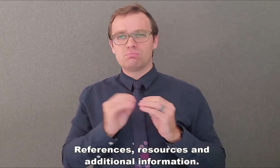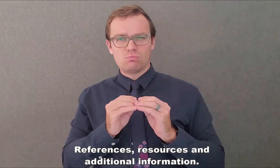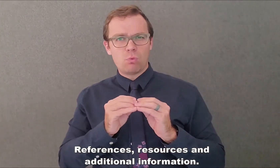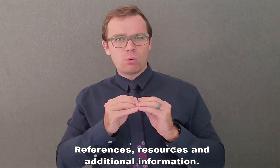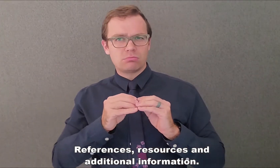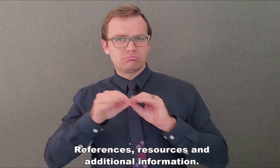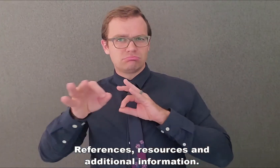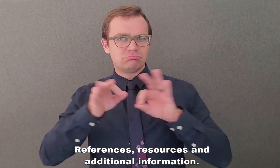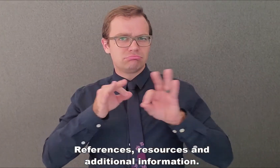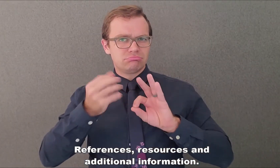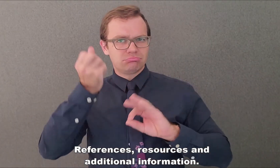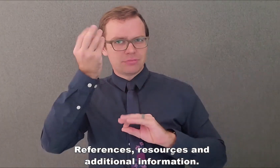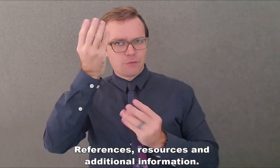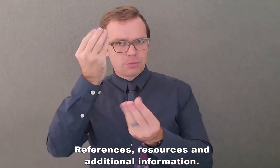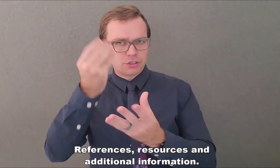and additional information.